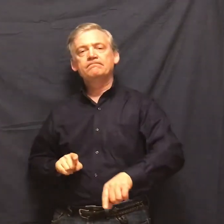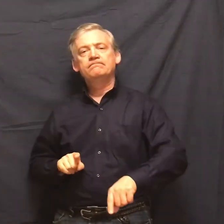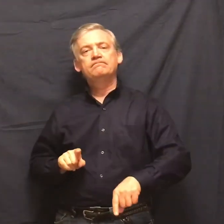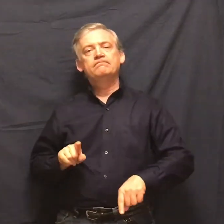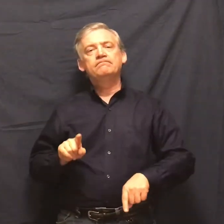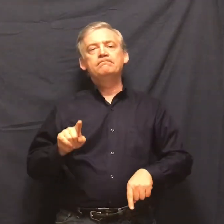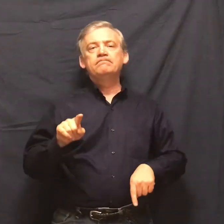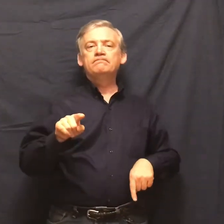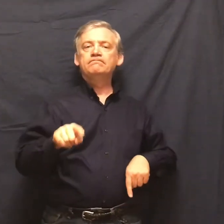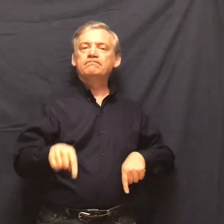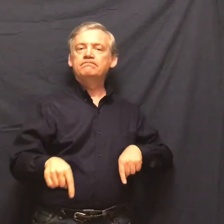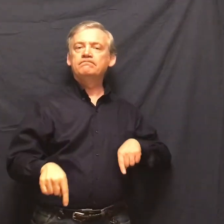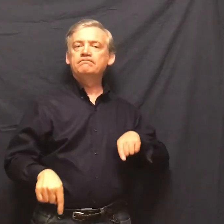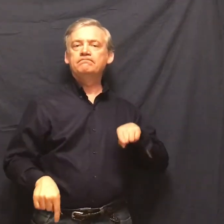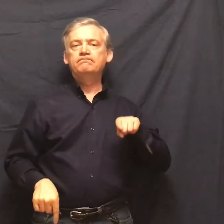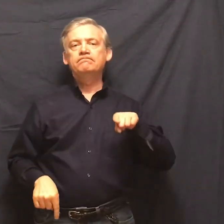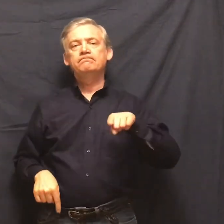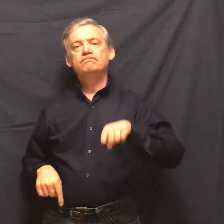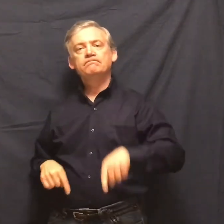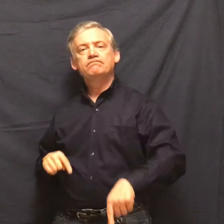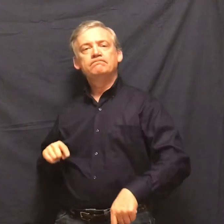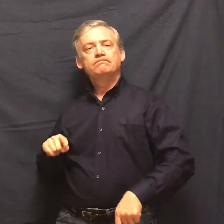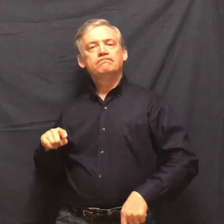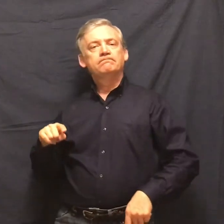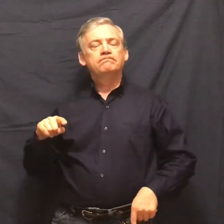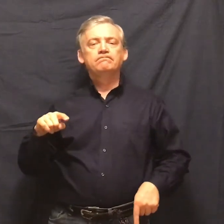royalty and master craftsmen.